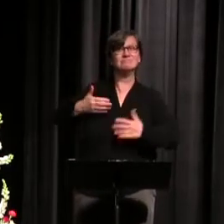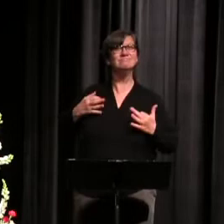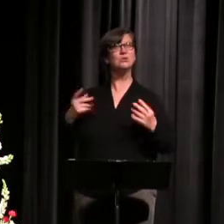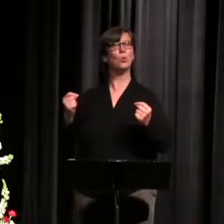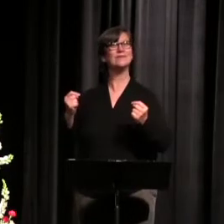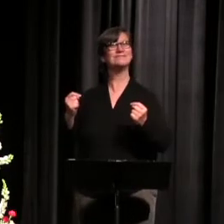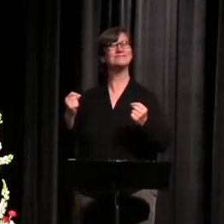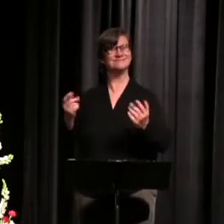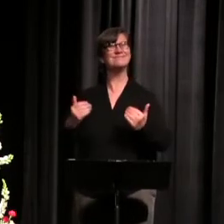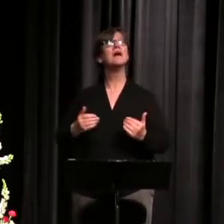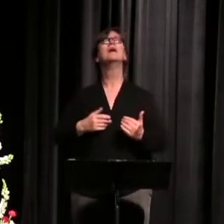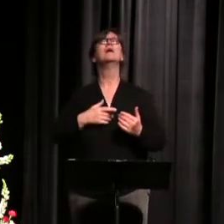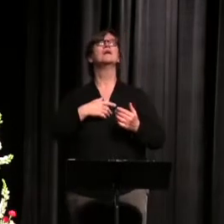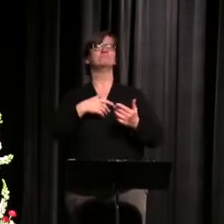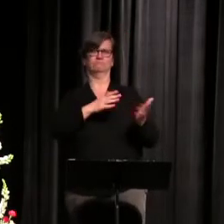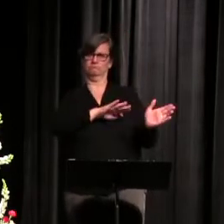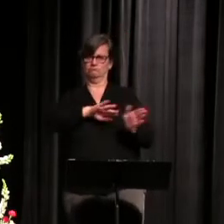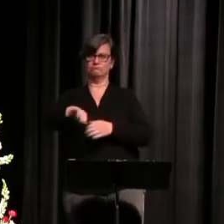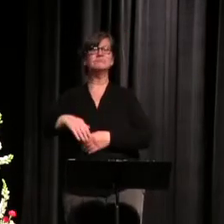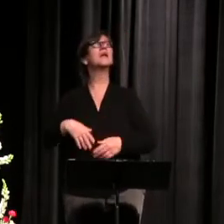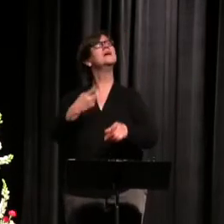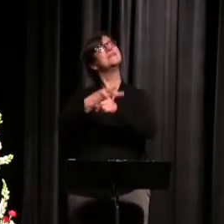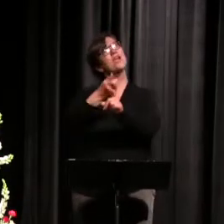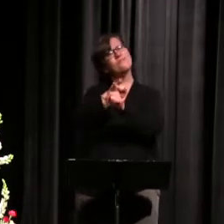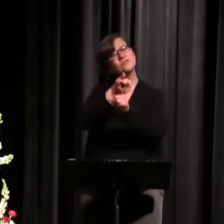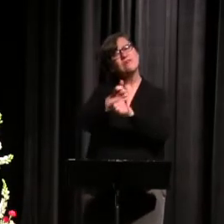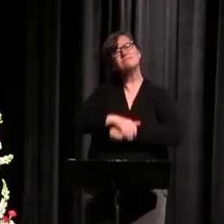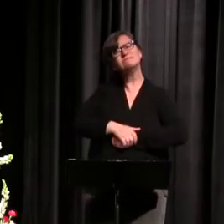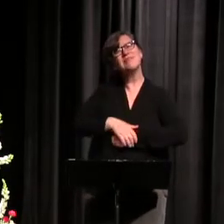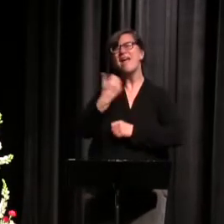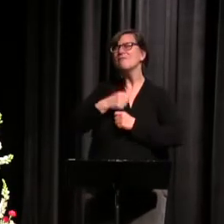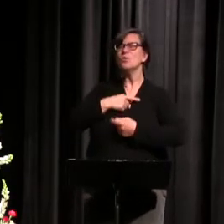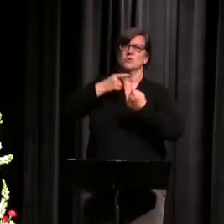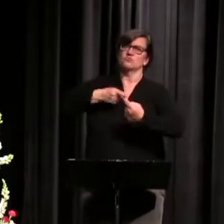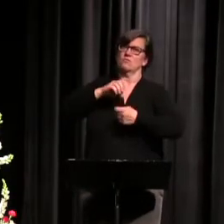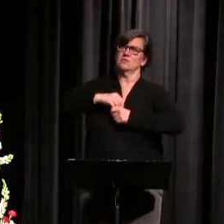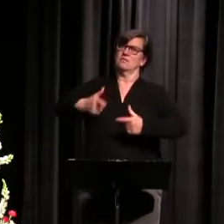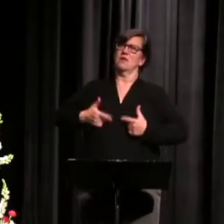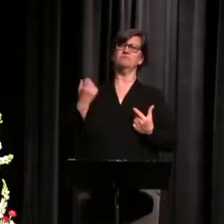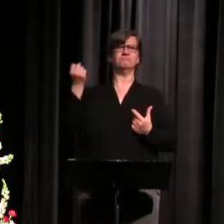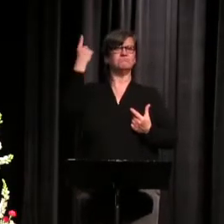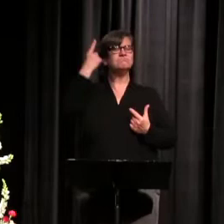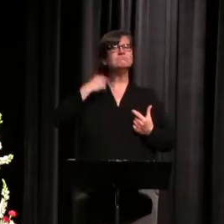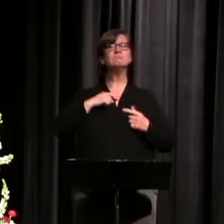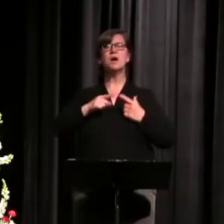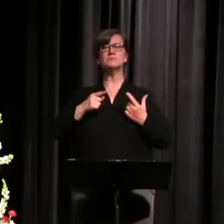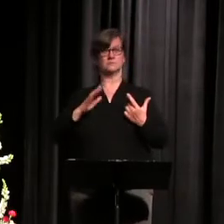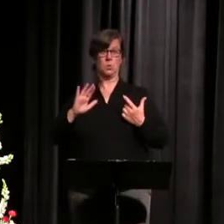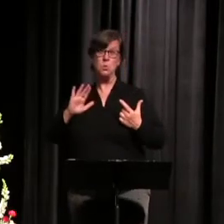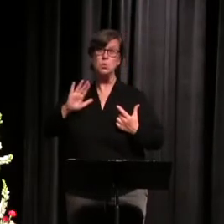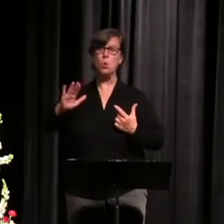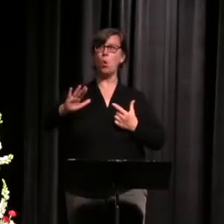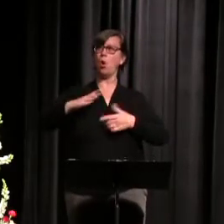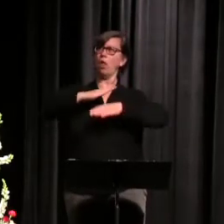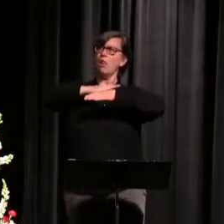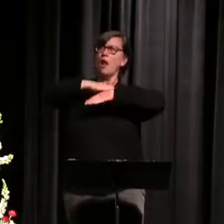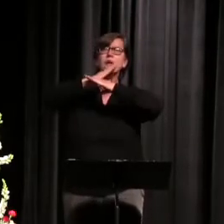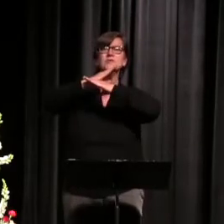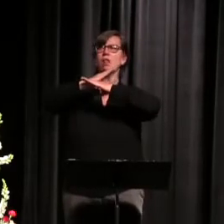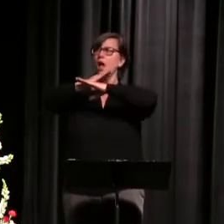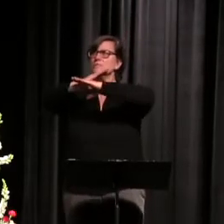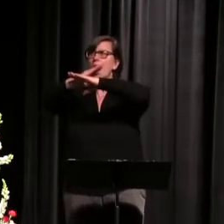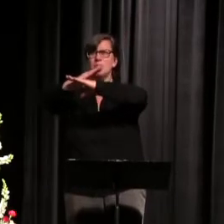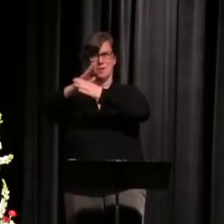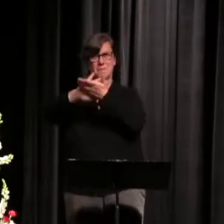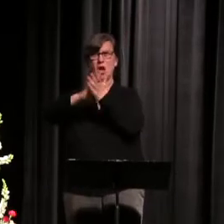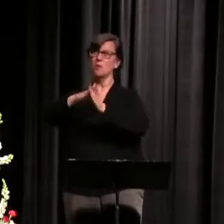Take care of yourself. Everyone is going to have their struggles in life. Don't allow your obstacles to become